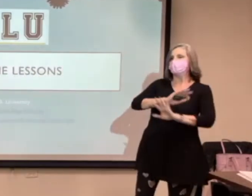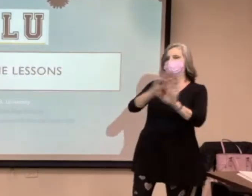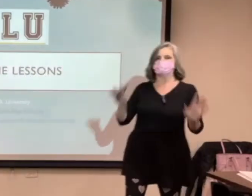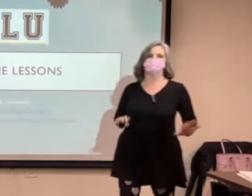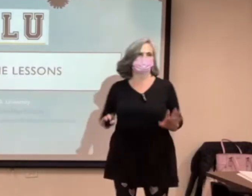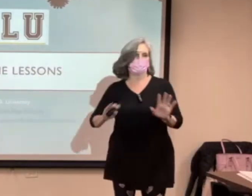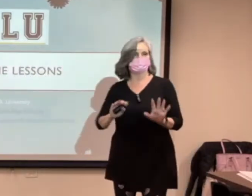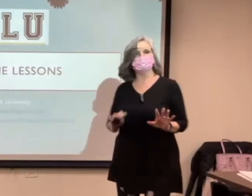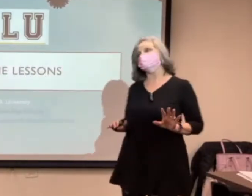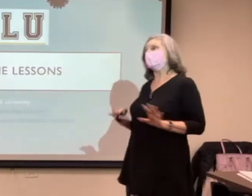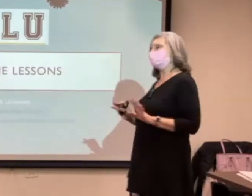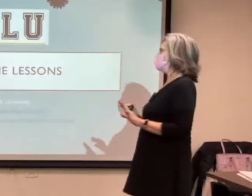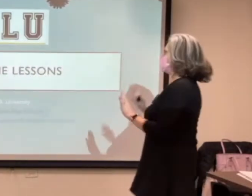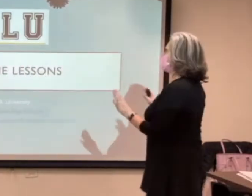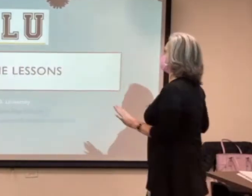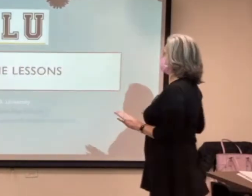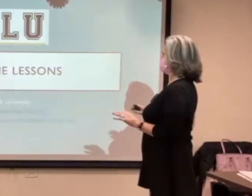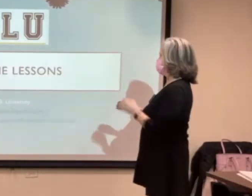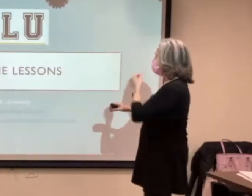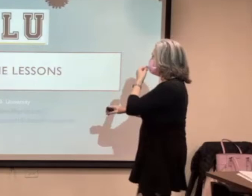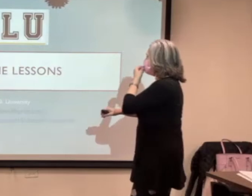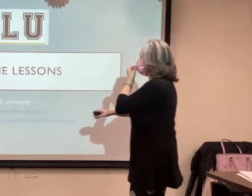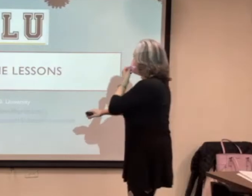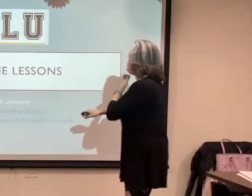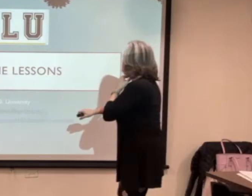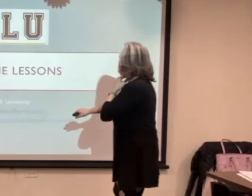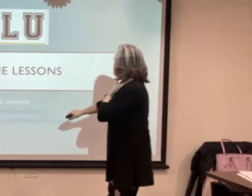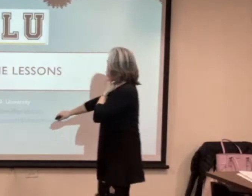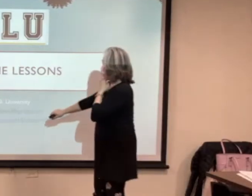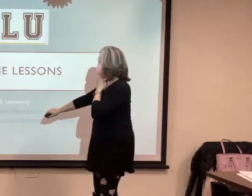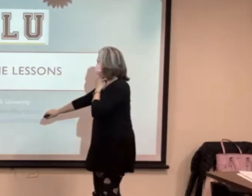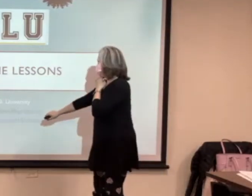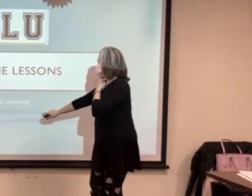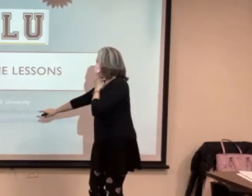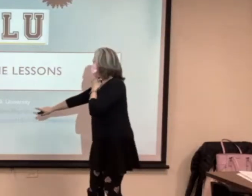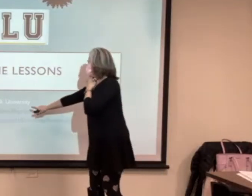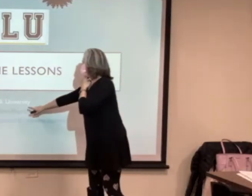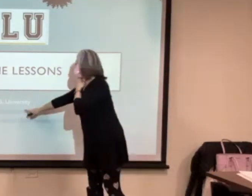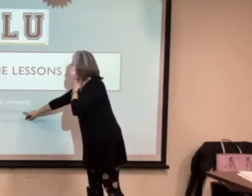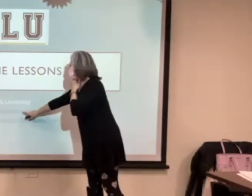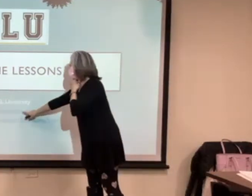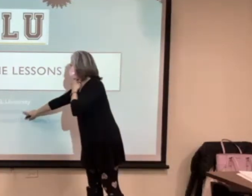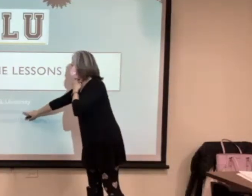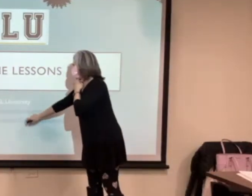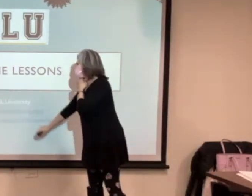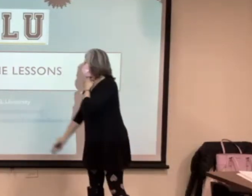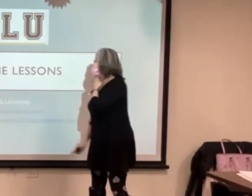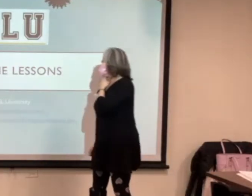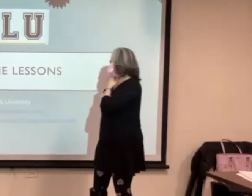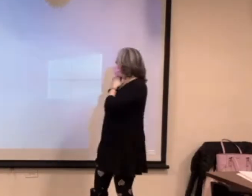my favorite finds. This is absolutely all for free. So I believe the first one, maybe we click on the